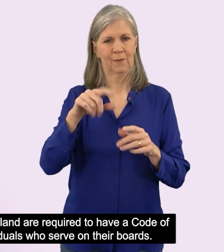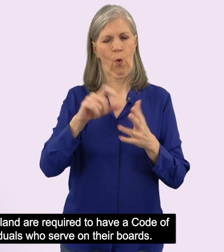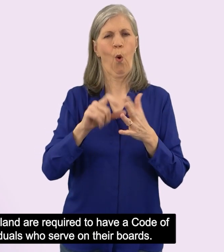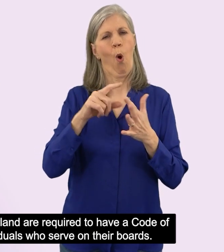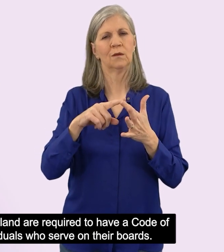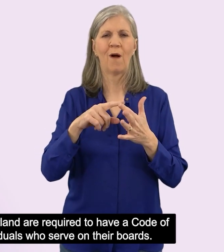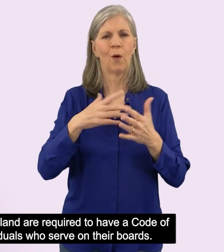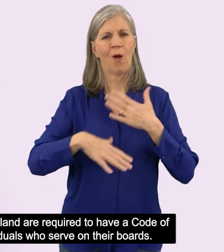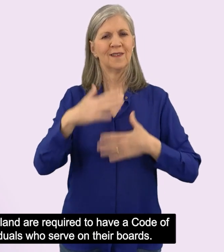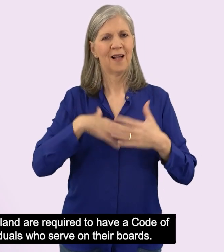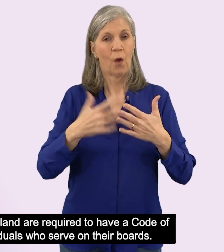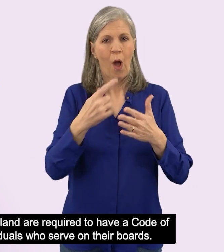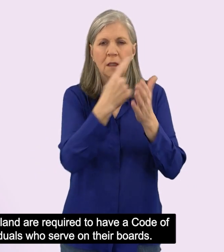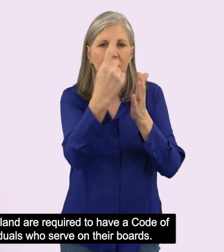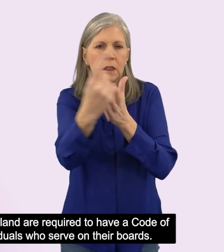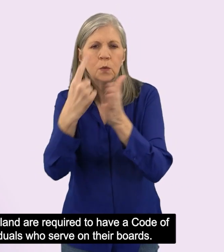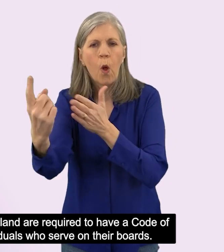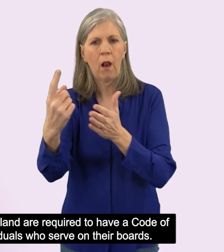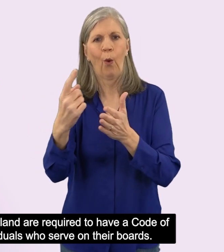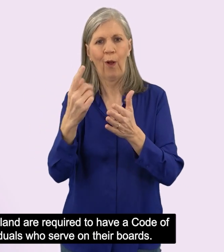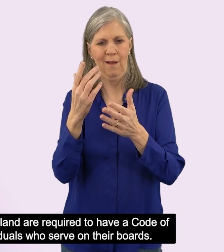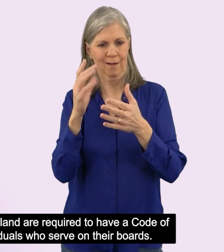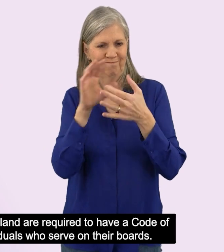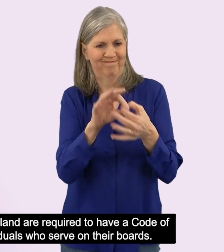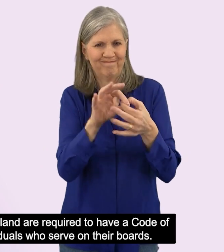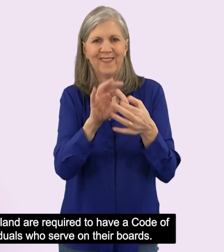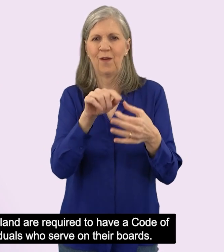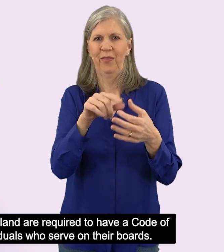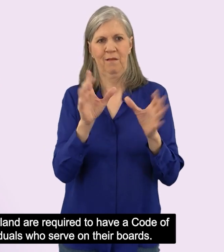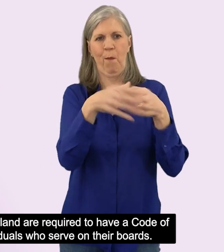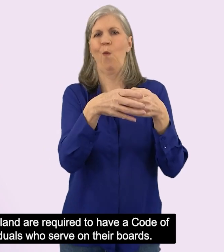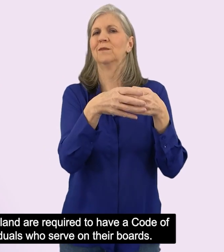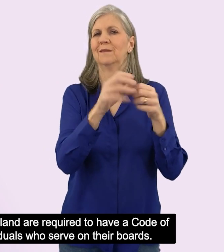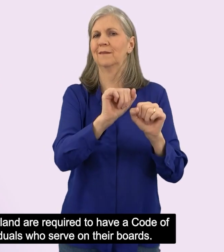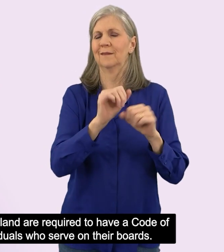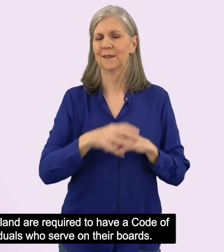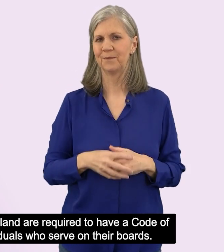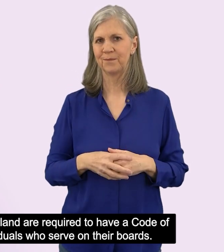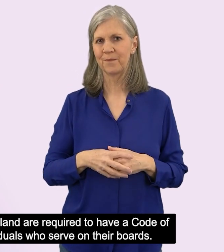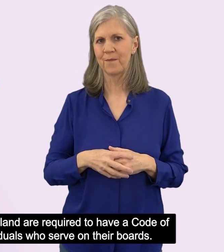Public bodies in Scotland are required to have a code of conduct for the individuals who serve on their boards.